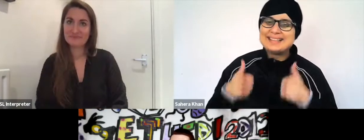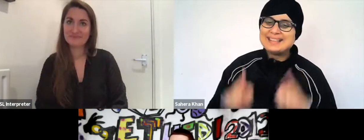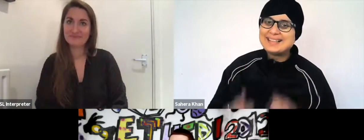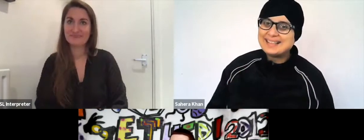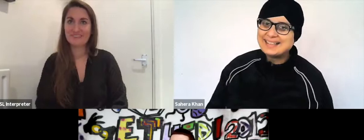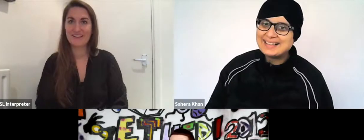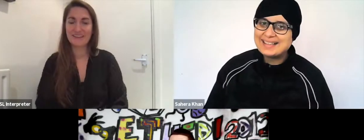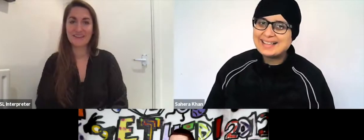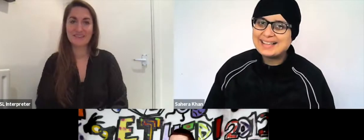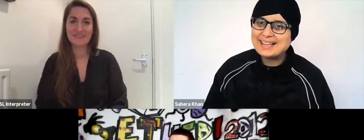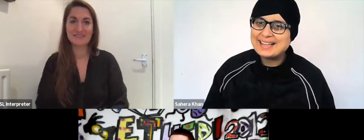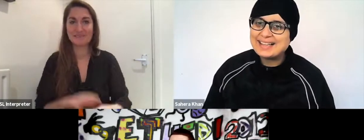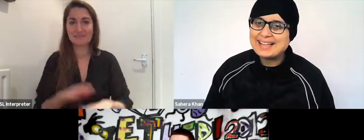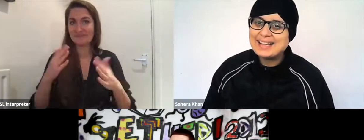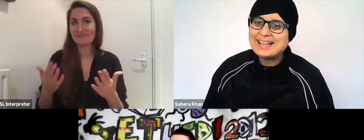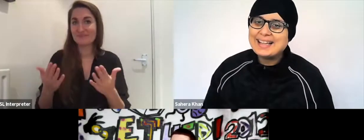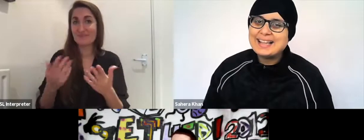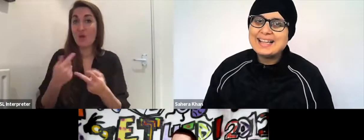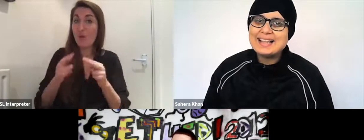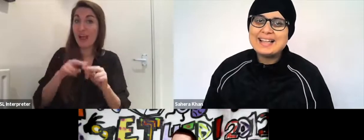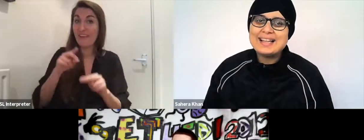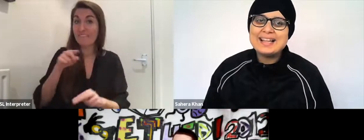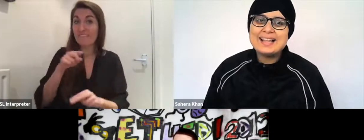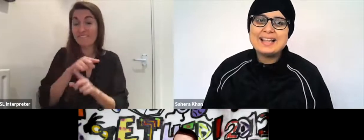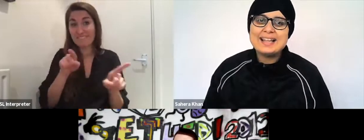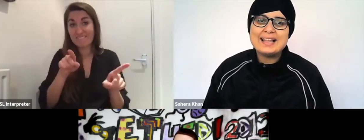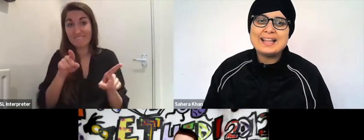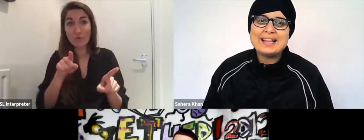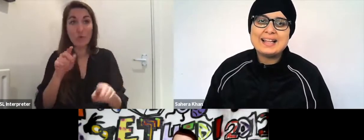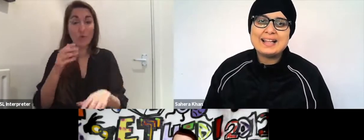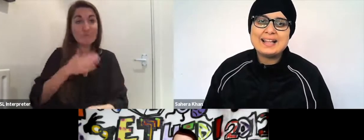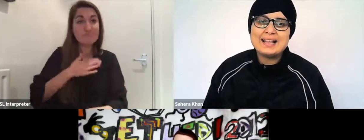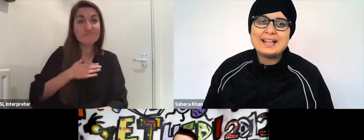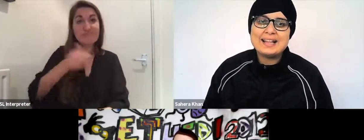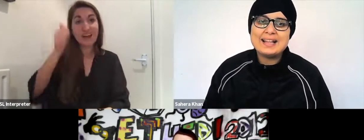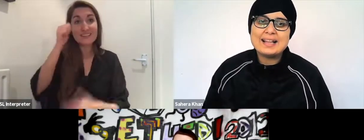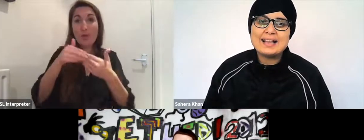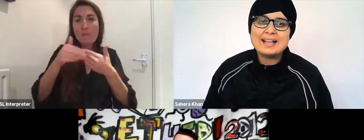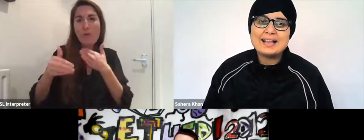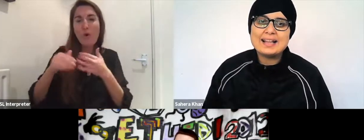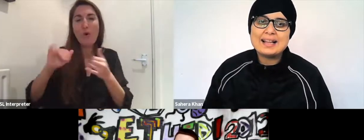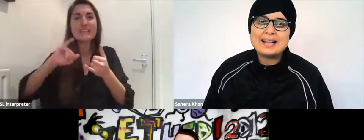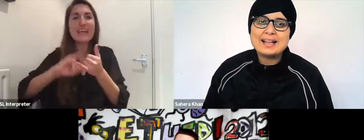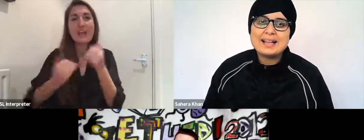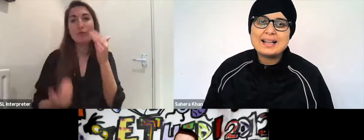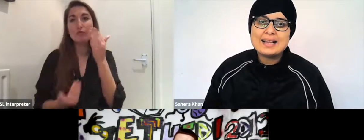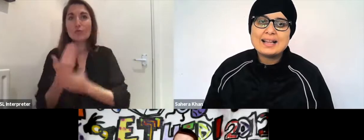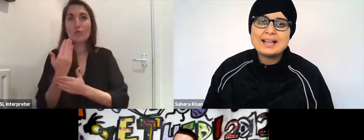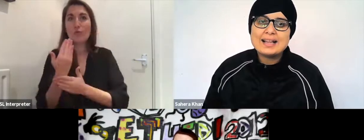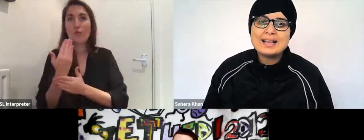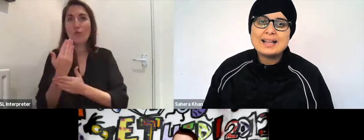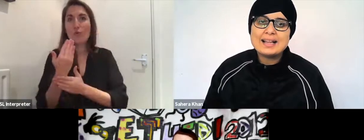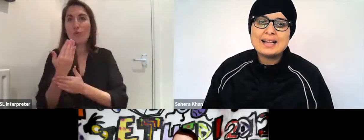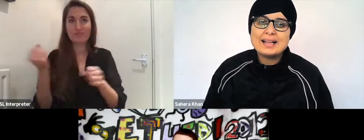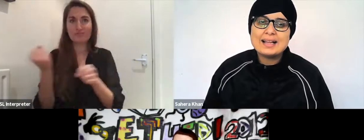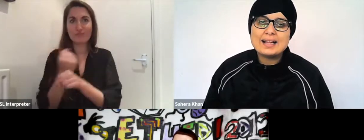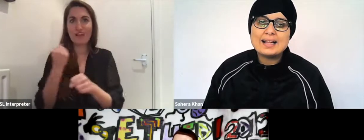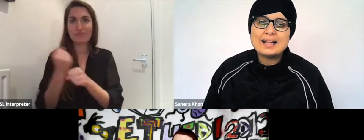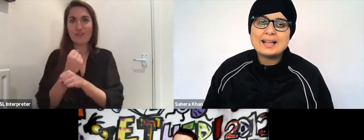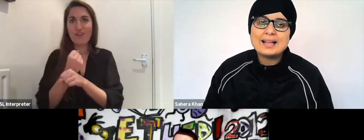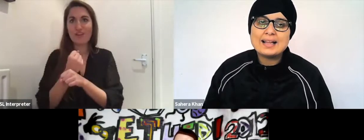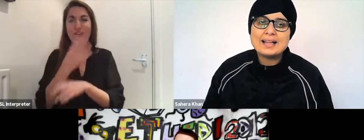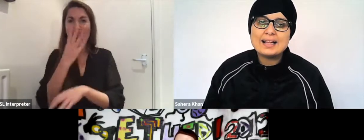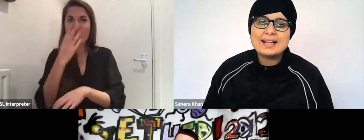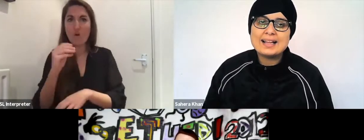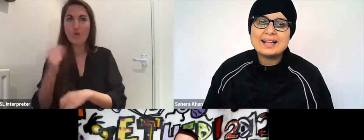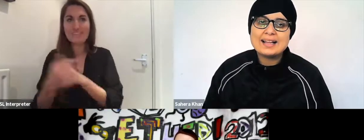So, if you want Oh, to thank you. know more about Sahira's new production, The Fox and the Cockerel, see it launched,